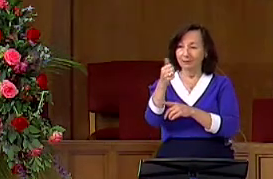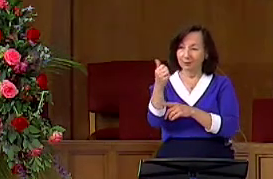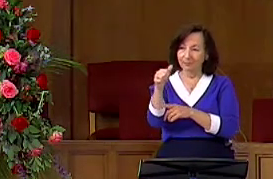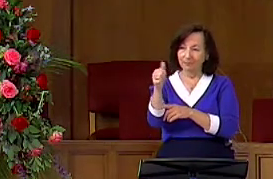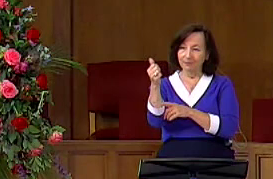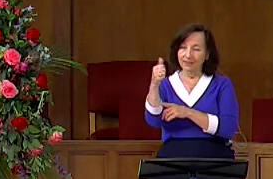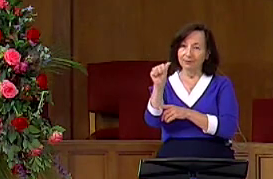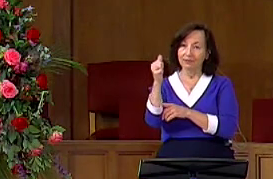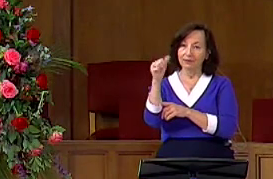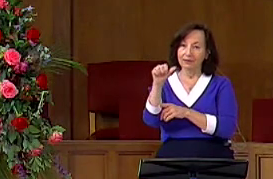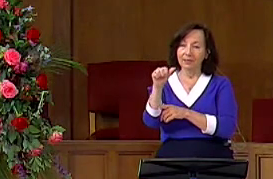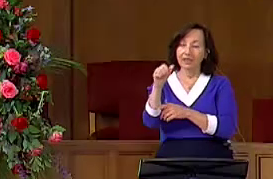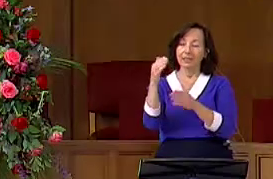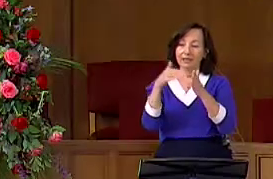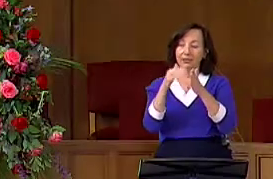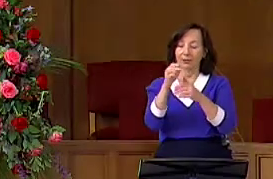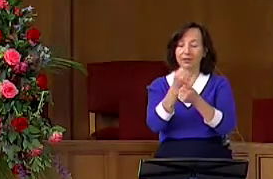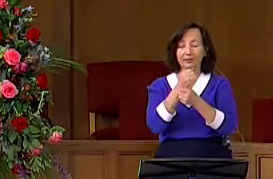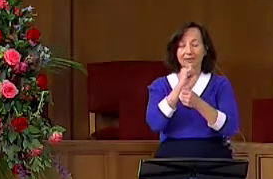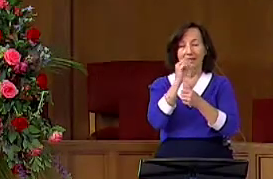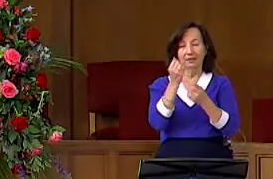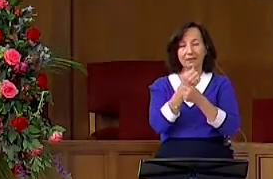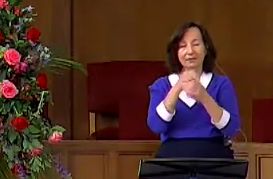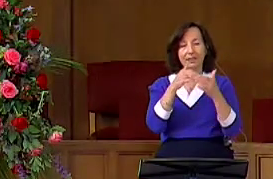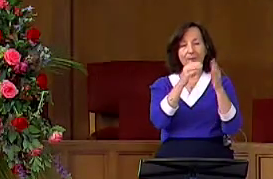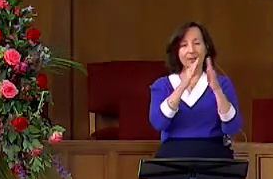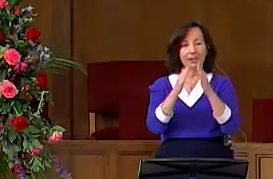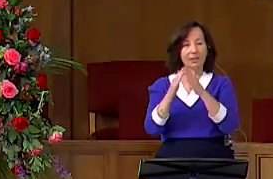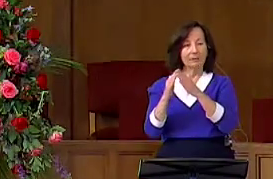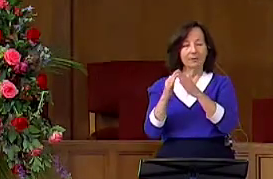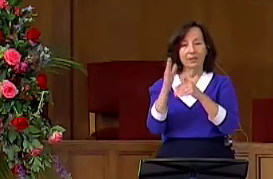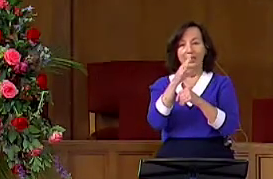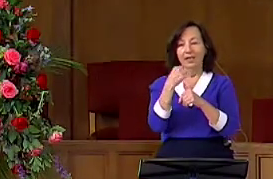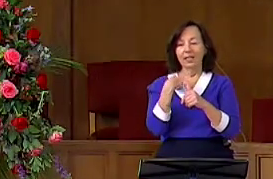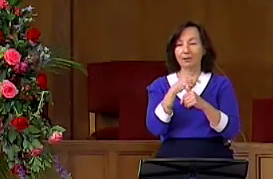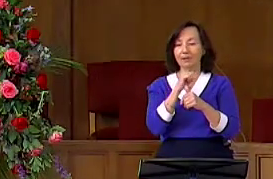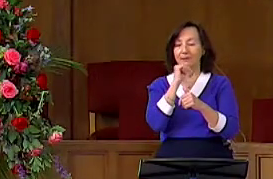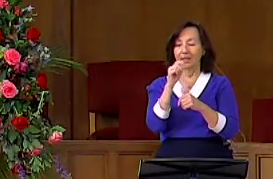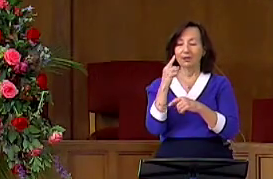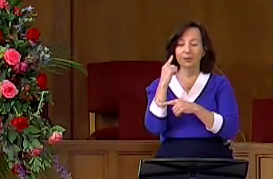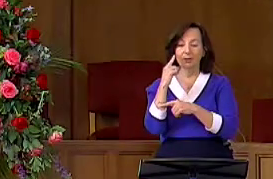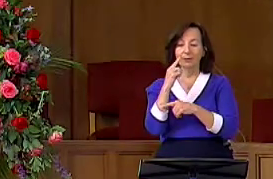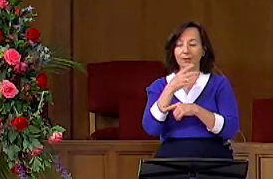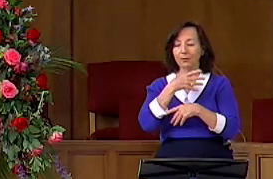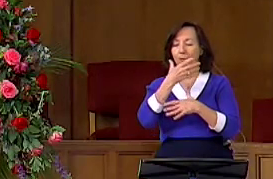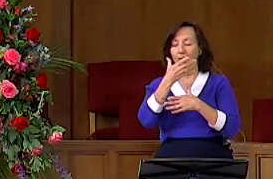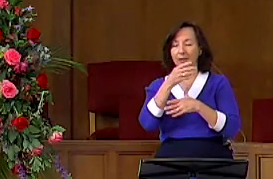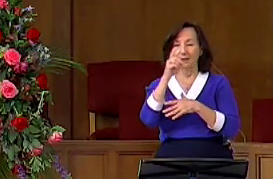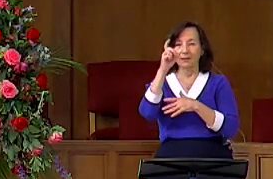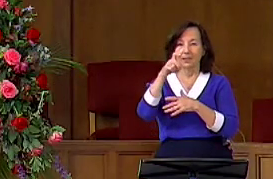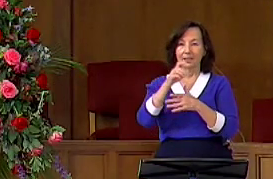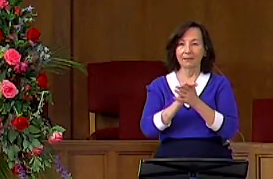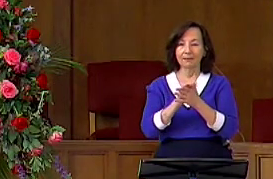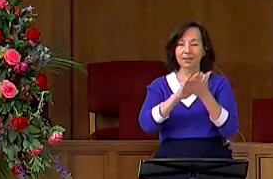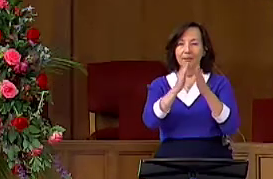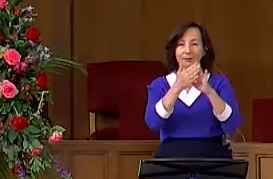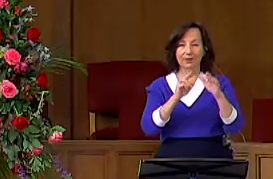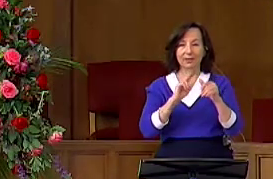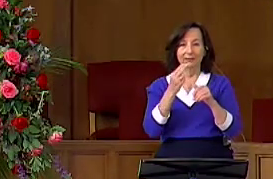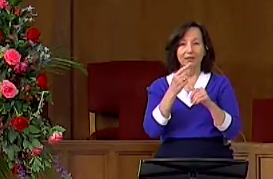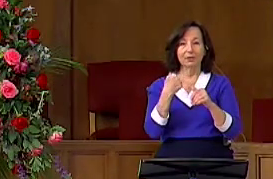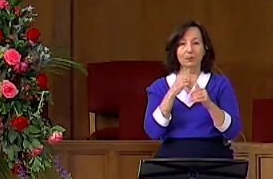love. We have not loved our neighbors. We have not heard the cry of the needy. Forgive us, we